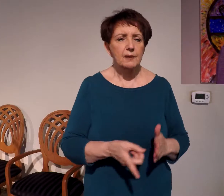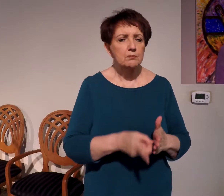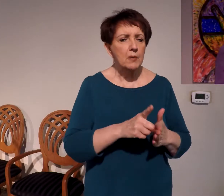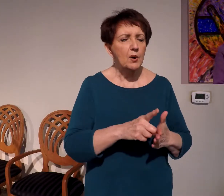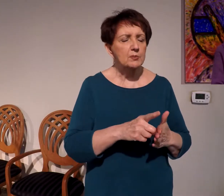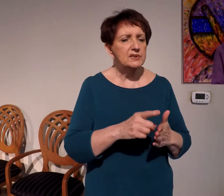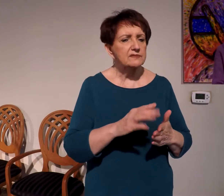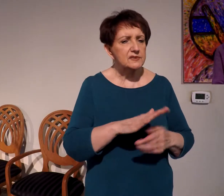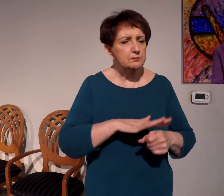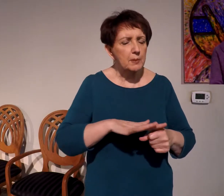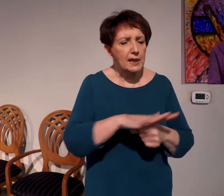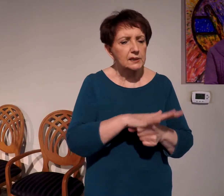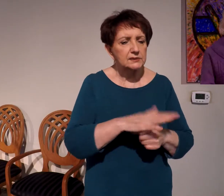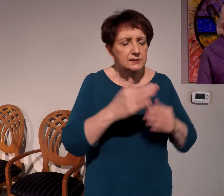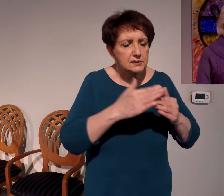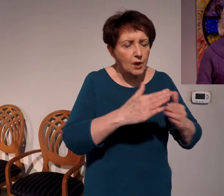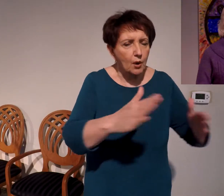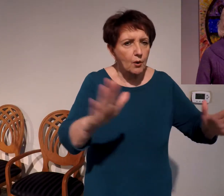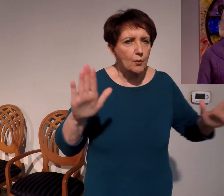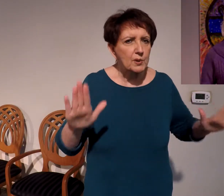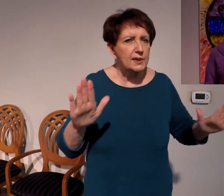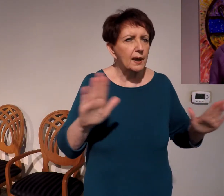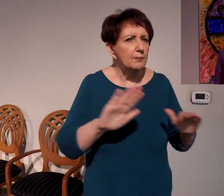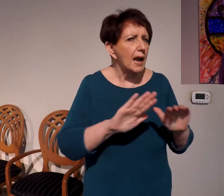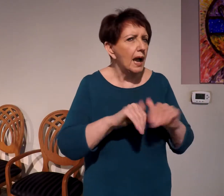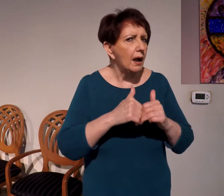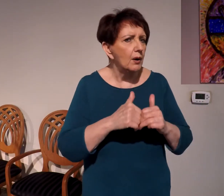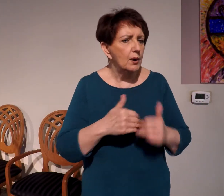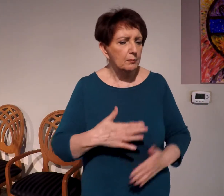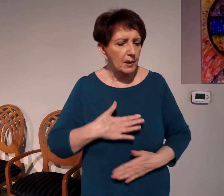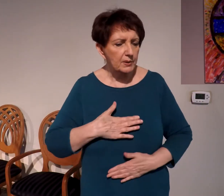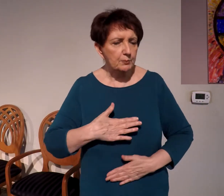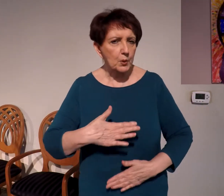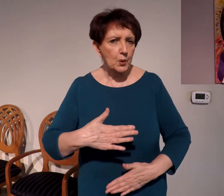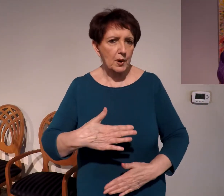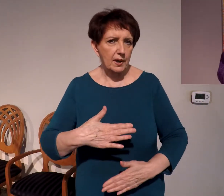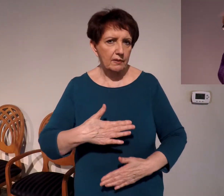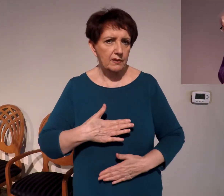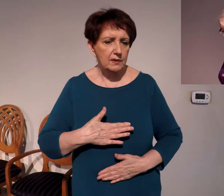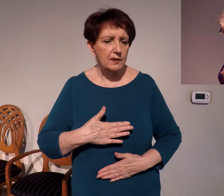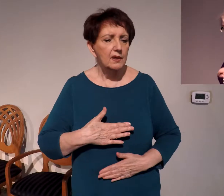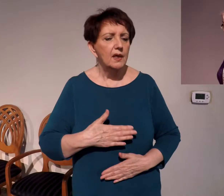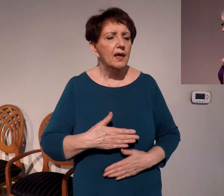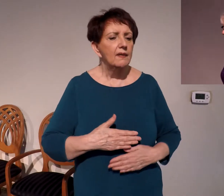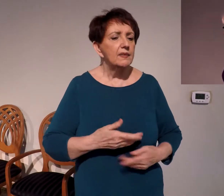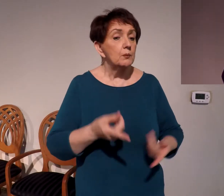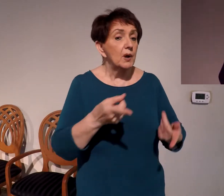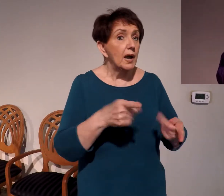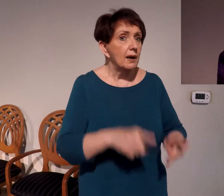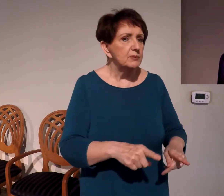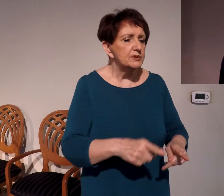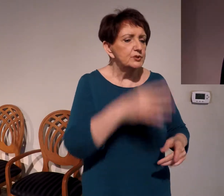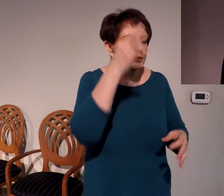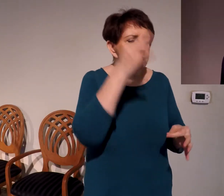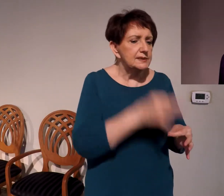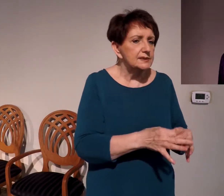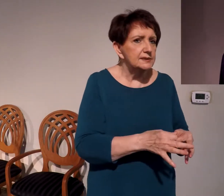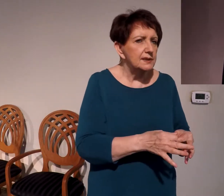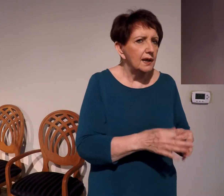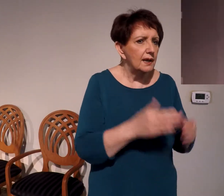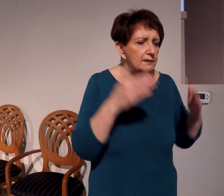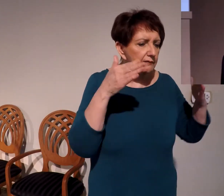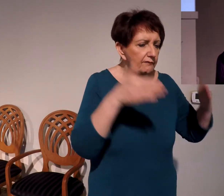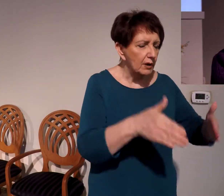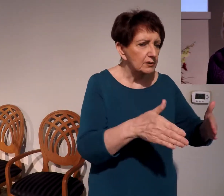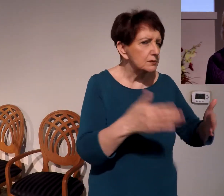space in which we can decide to pay attention to what we're focusing on. And primarily we have to focus on our